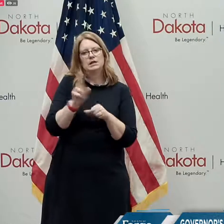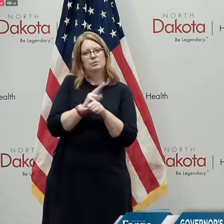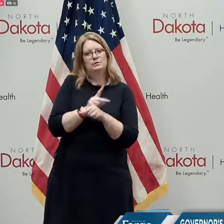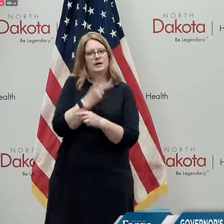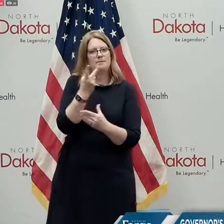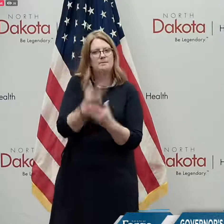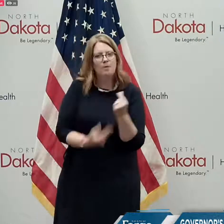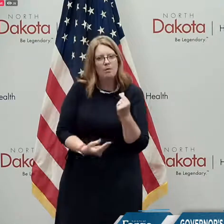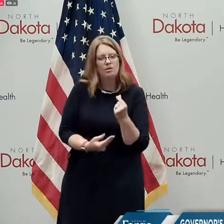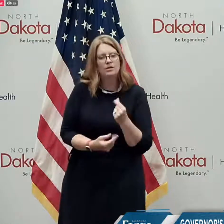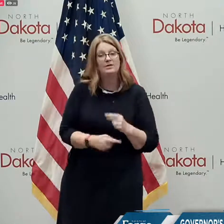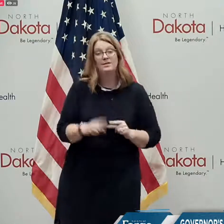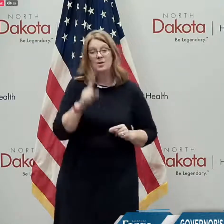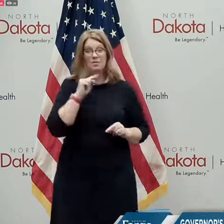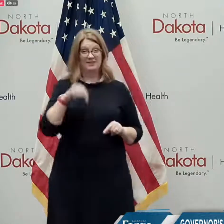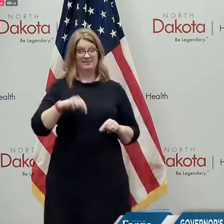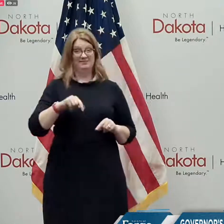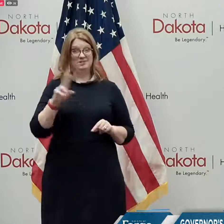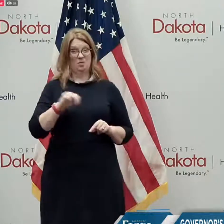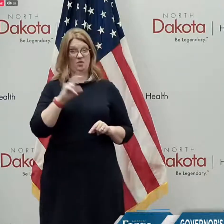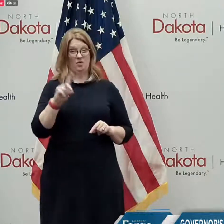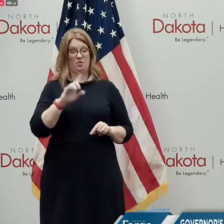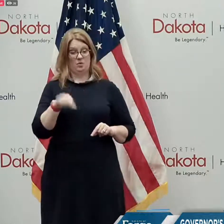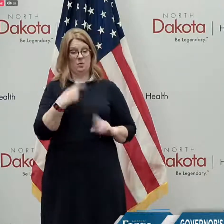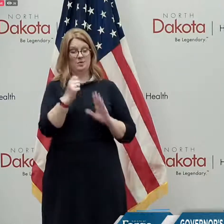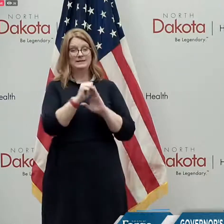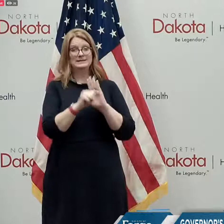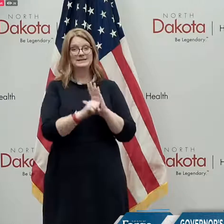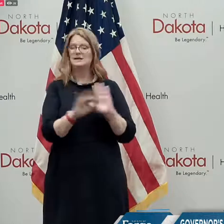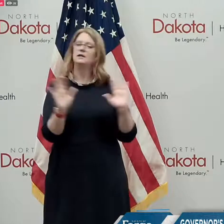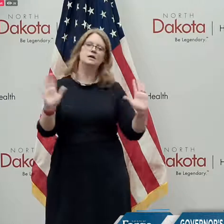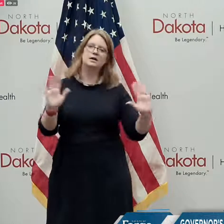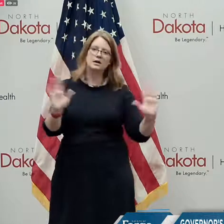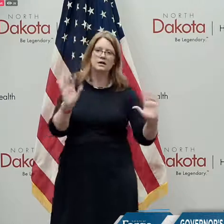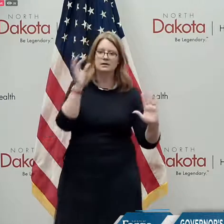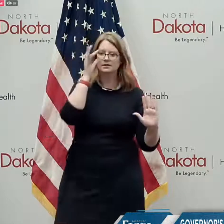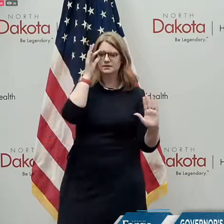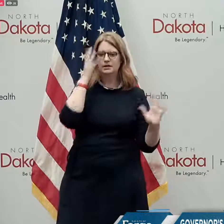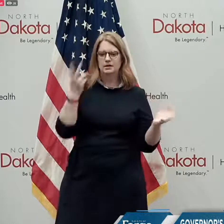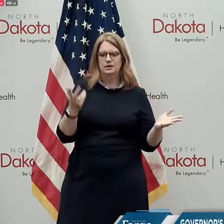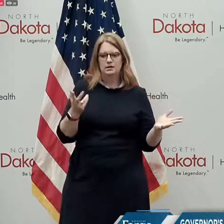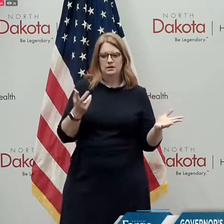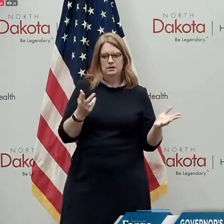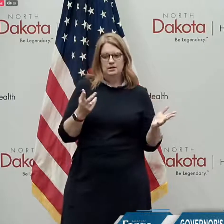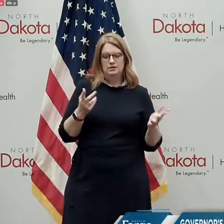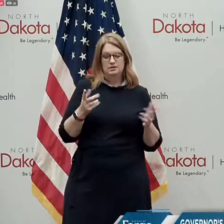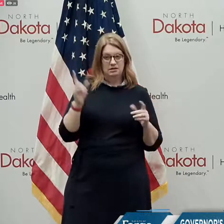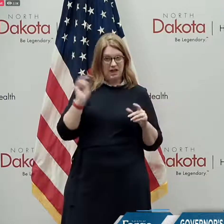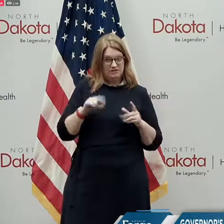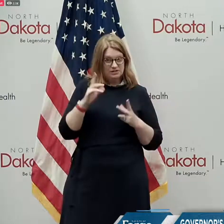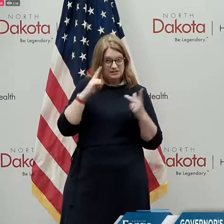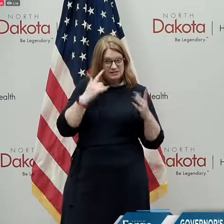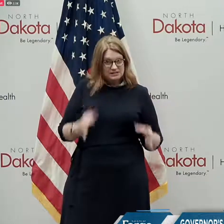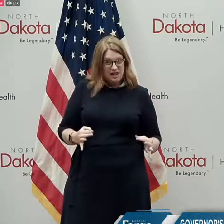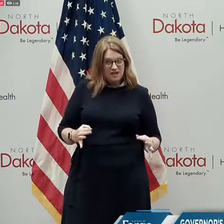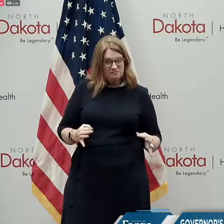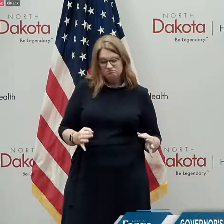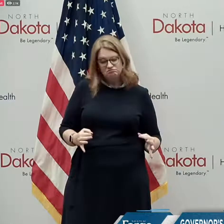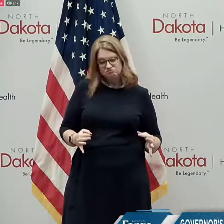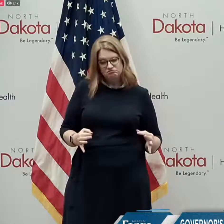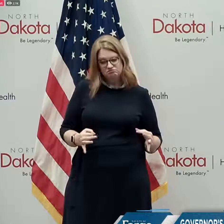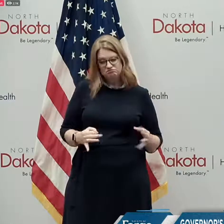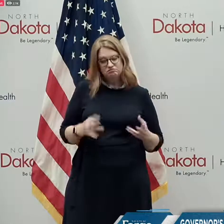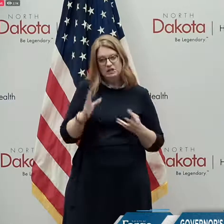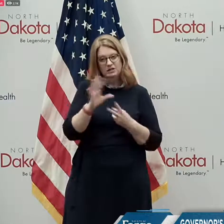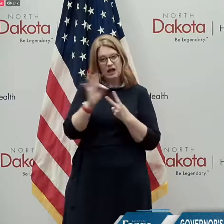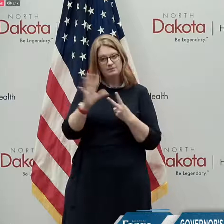Dakota really is the only state in the nation that has said, look, we're not going to ask our citizens to choose. We are going to give them the option to use both.